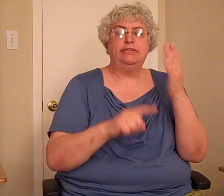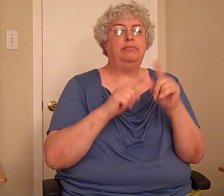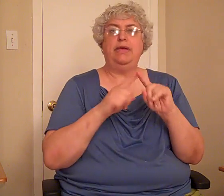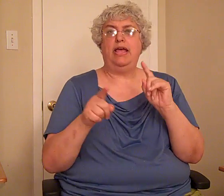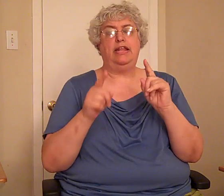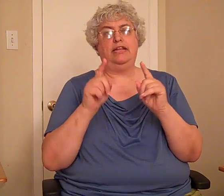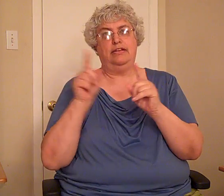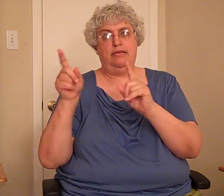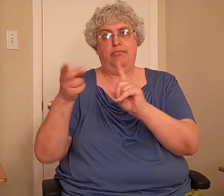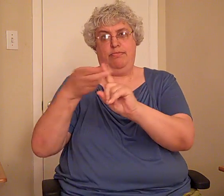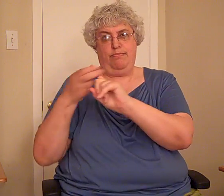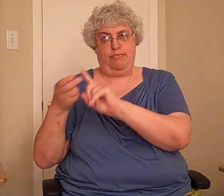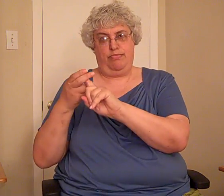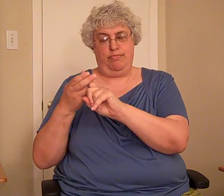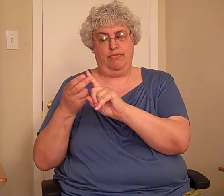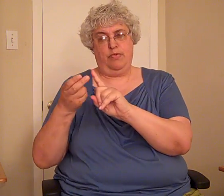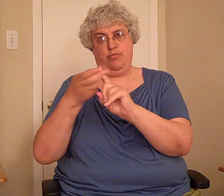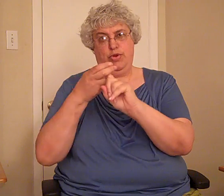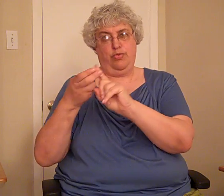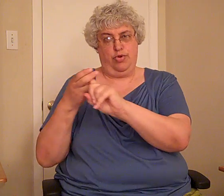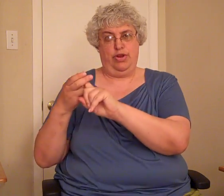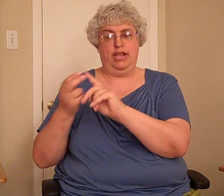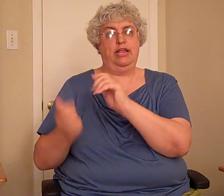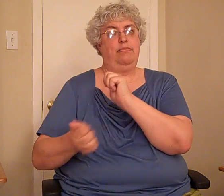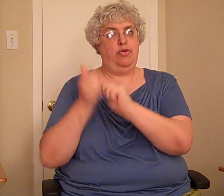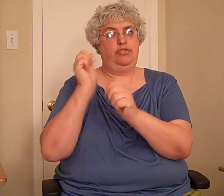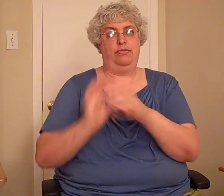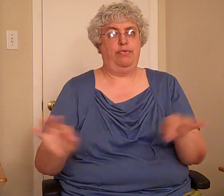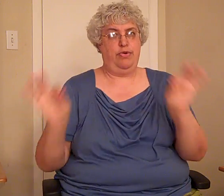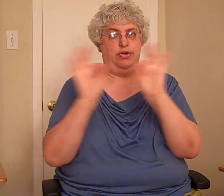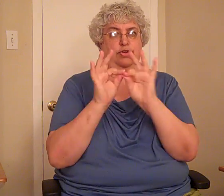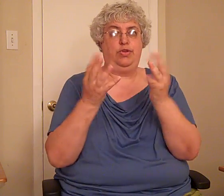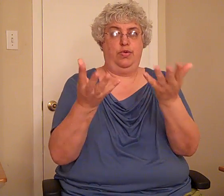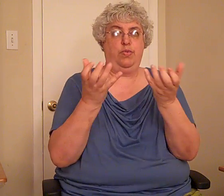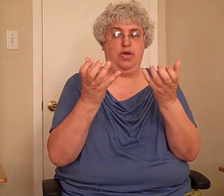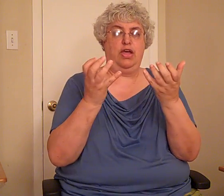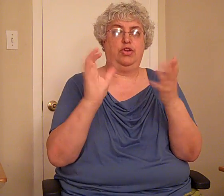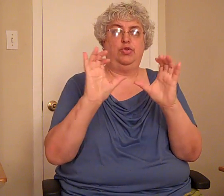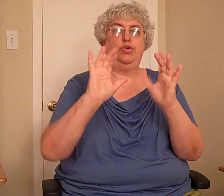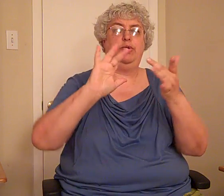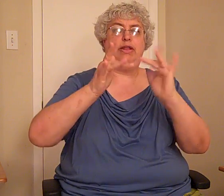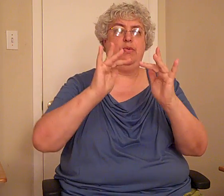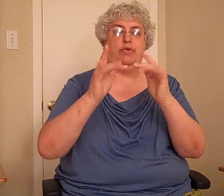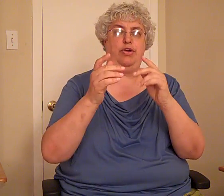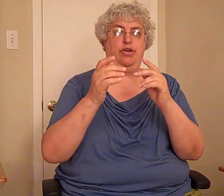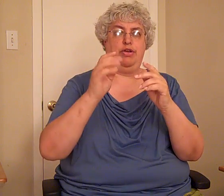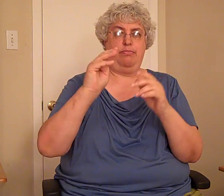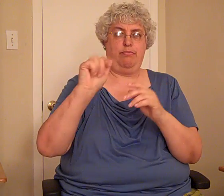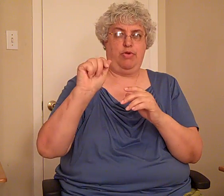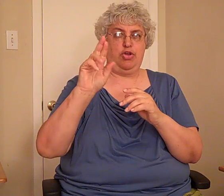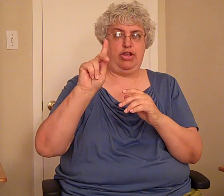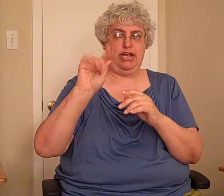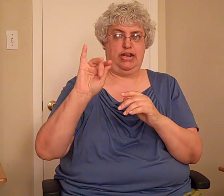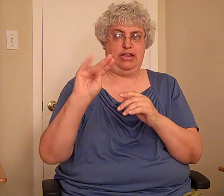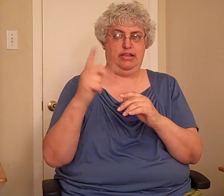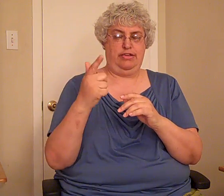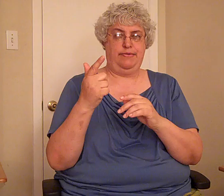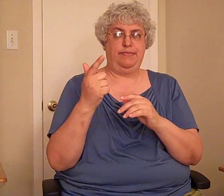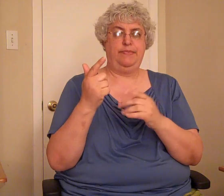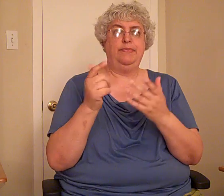to do this network marketing thing, probably a good idea to be as